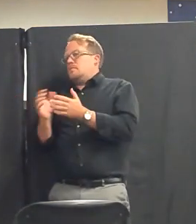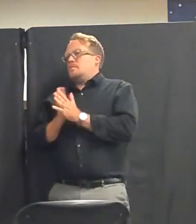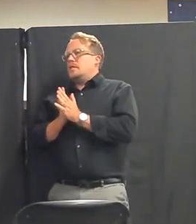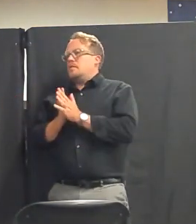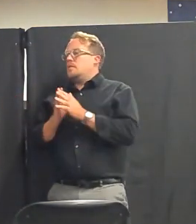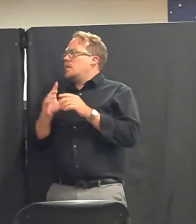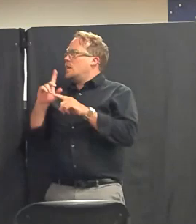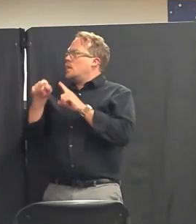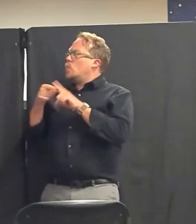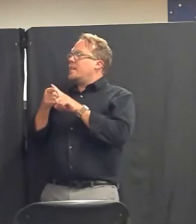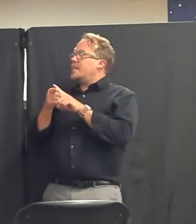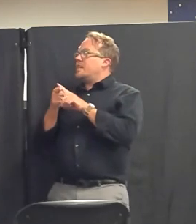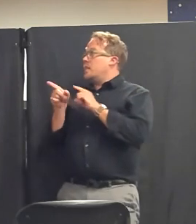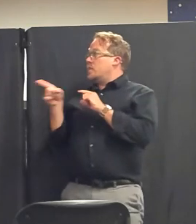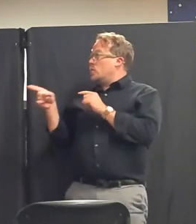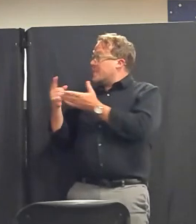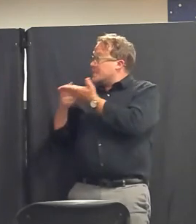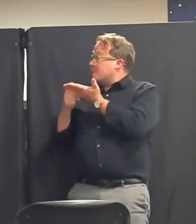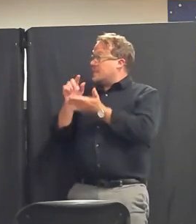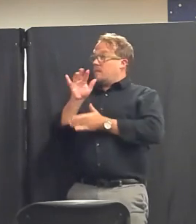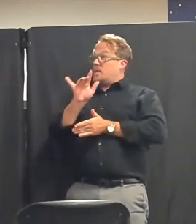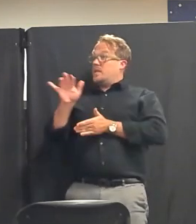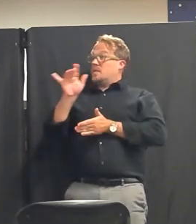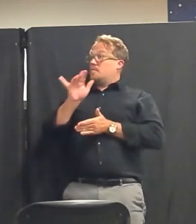When you were talking about the fingerspelling